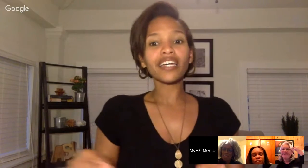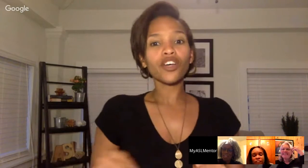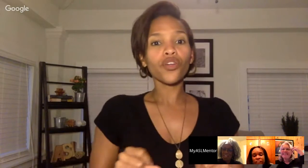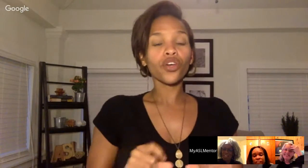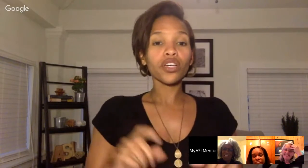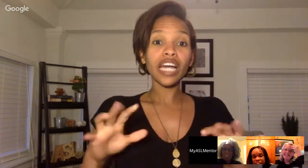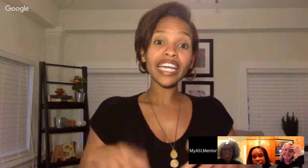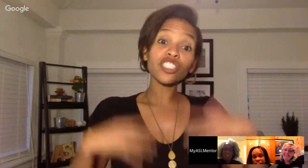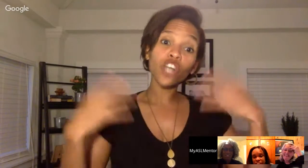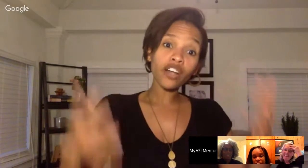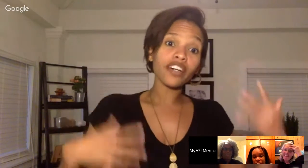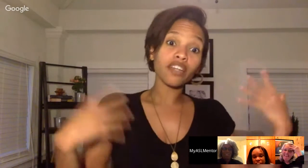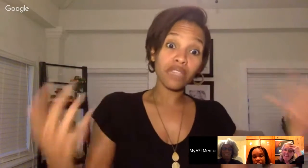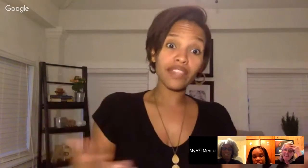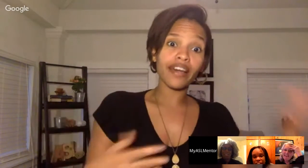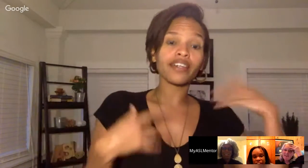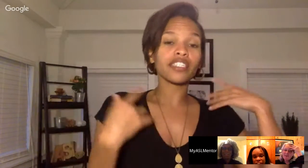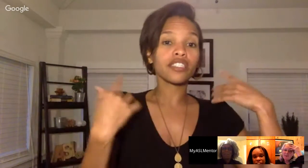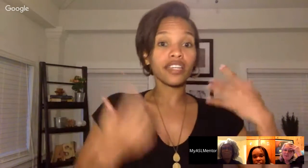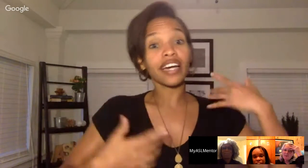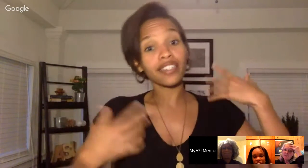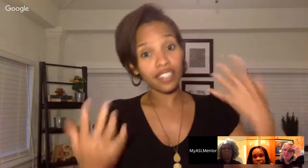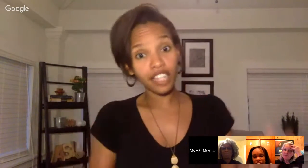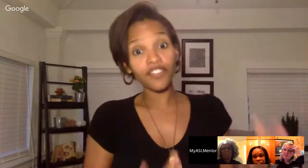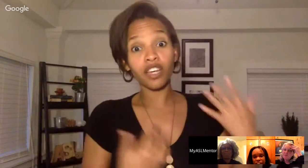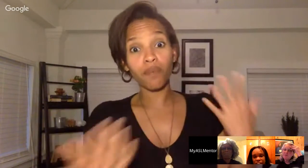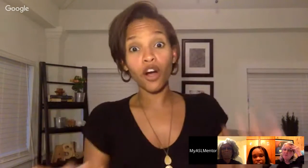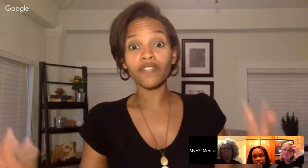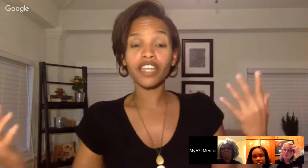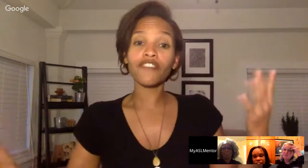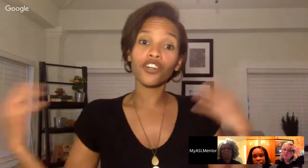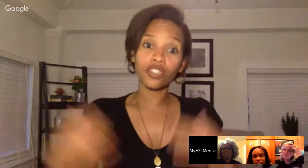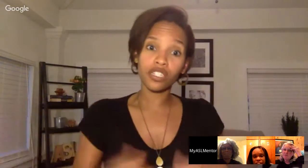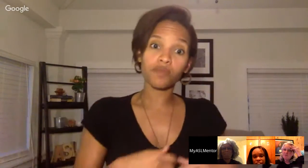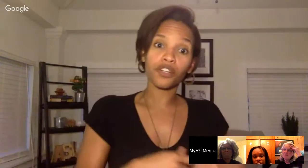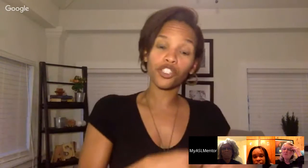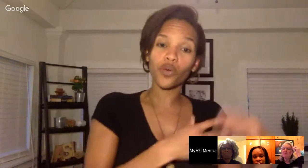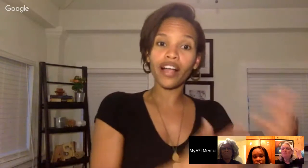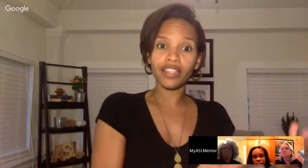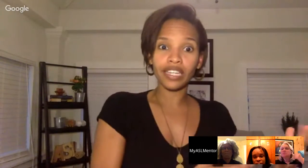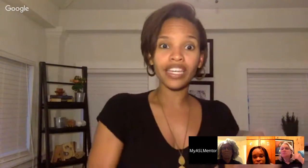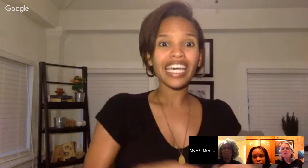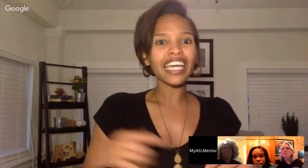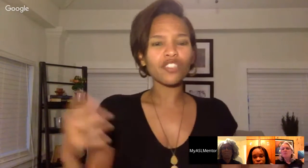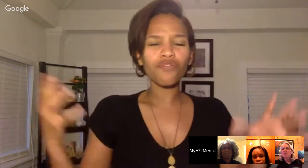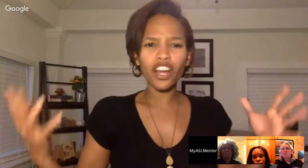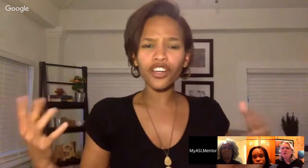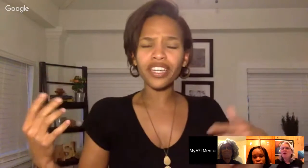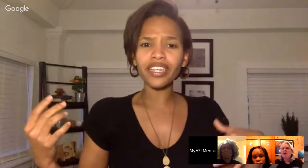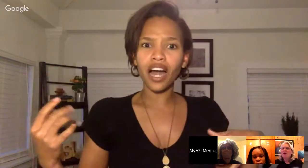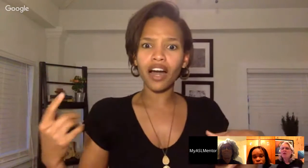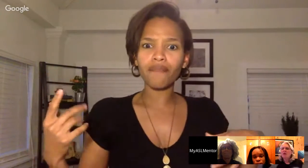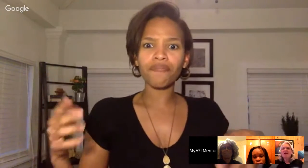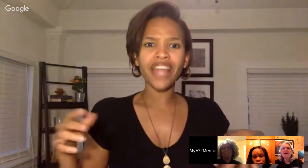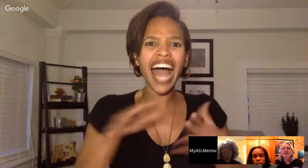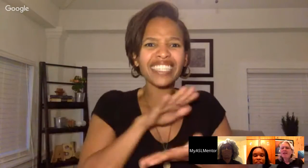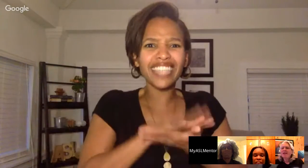Like, it dawned on me that a significant part of deafhood is spirituality. Is very